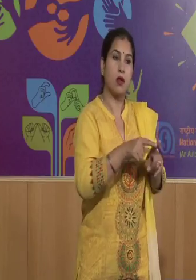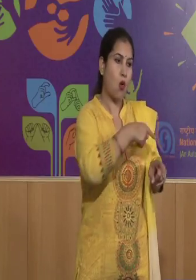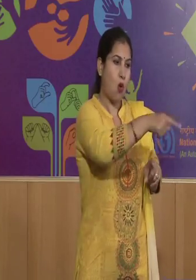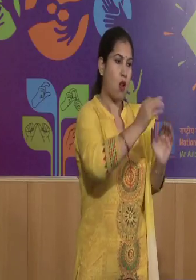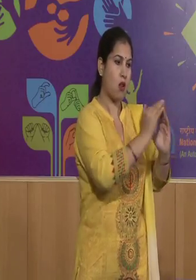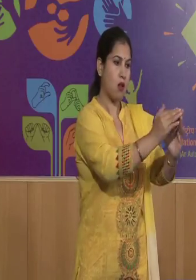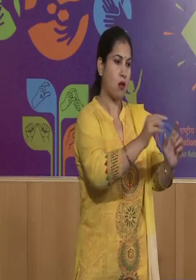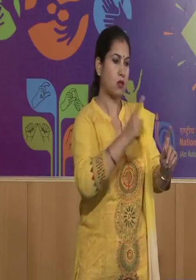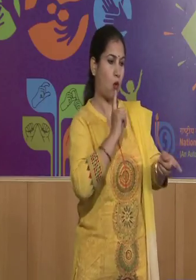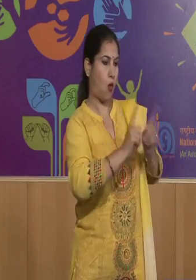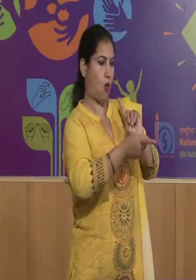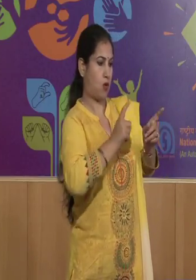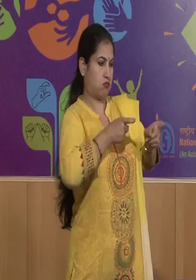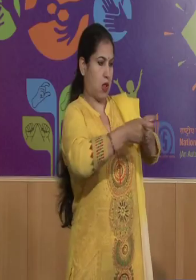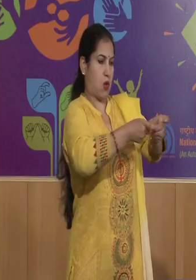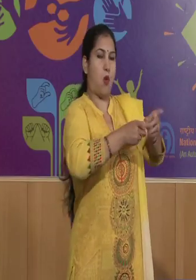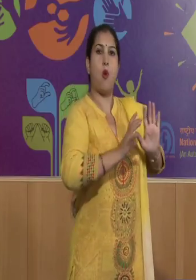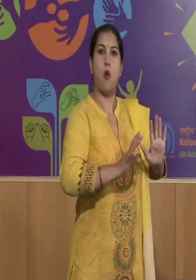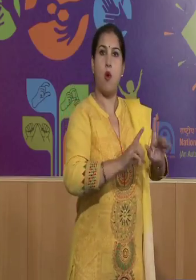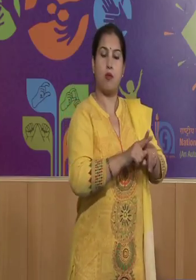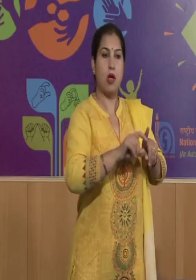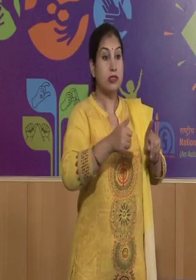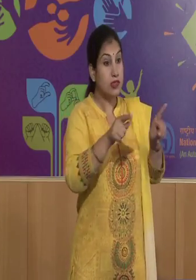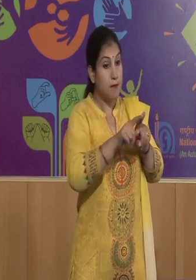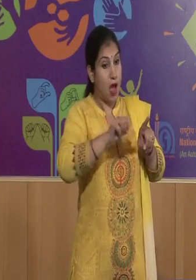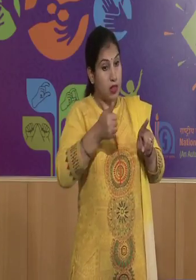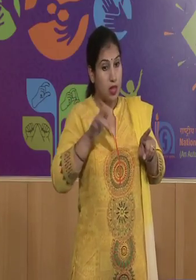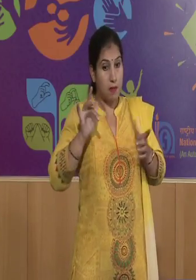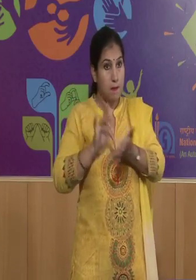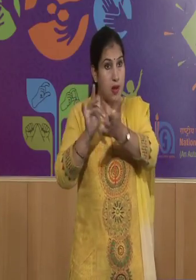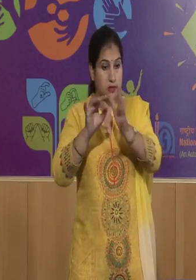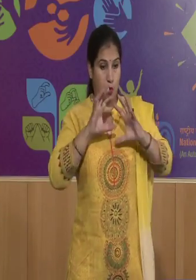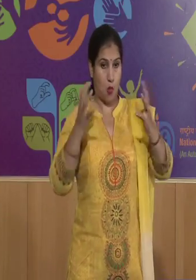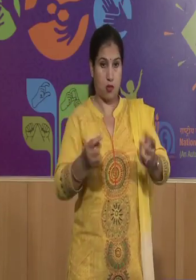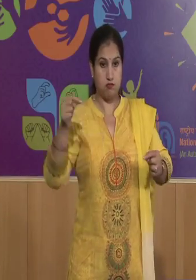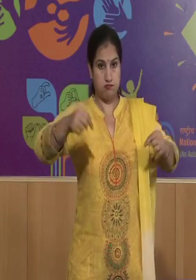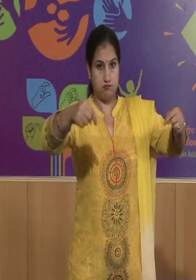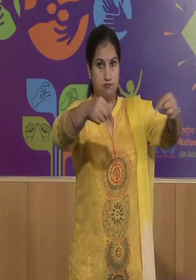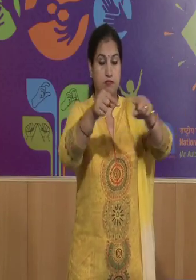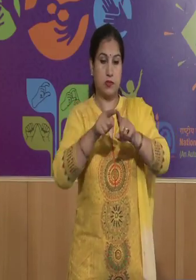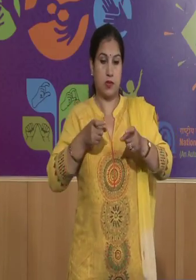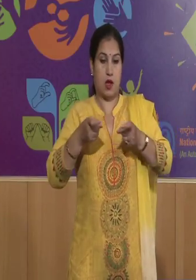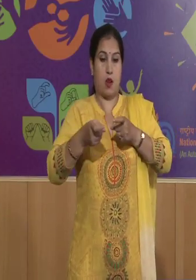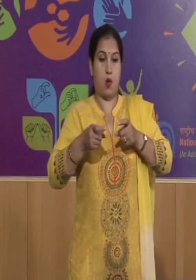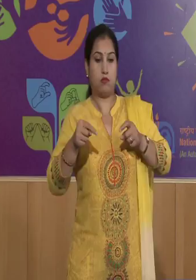over other countries of the world and using their resources for their